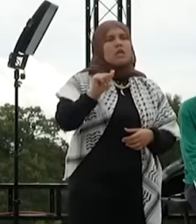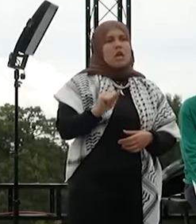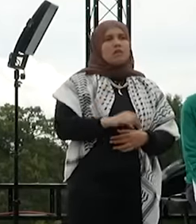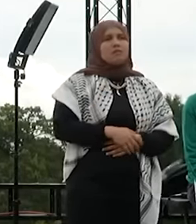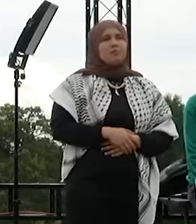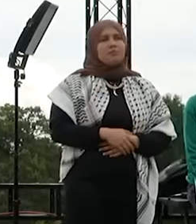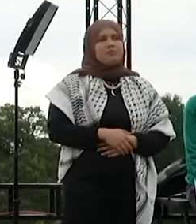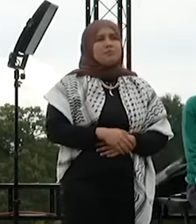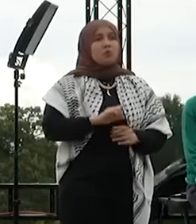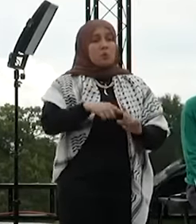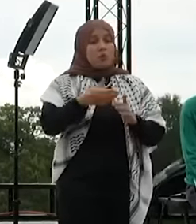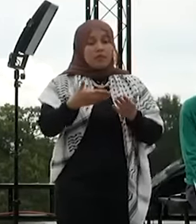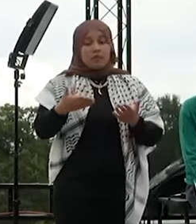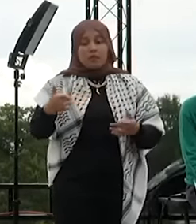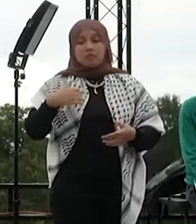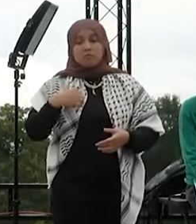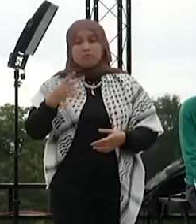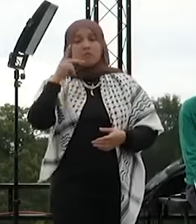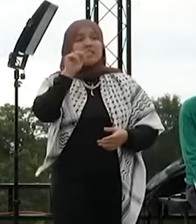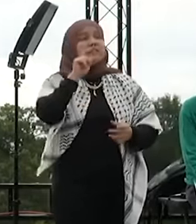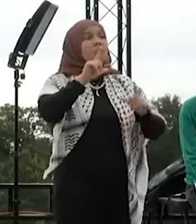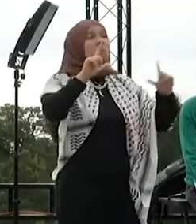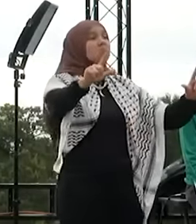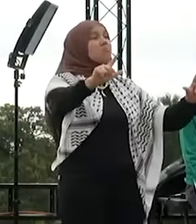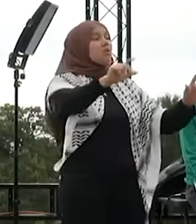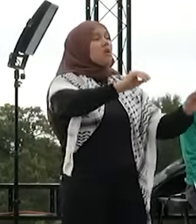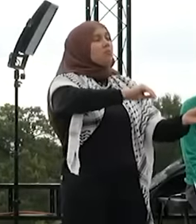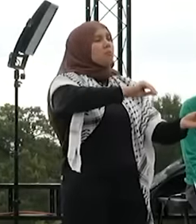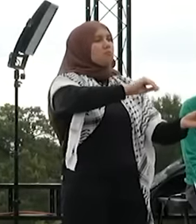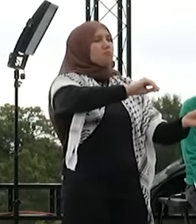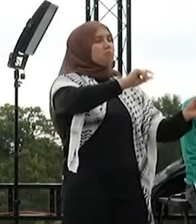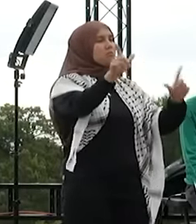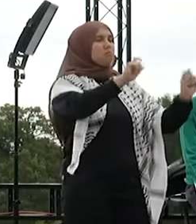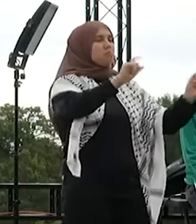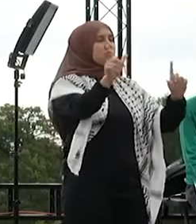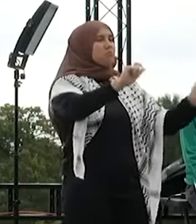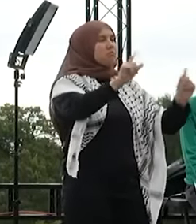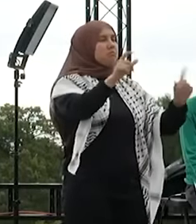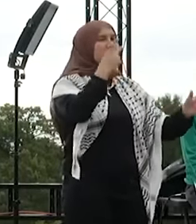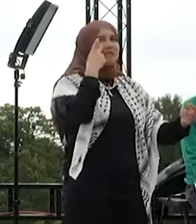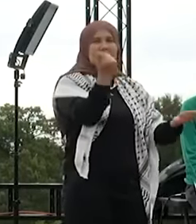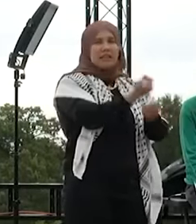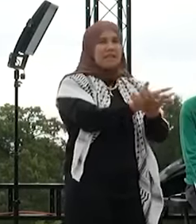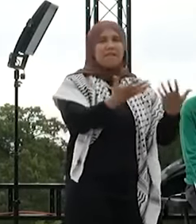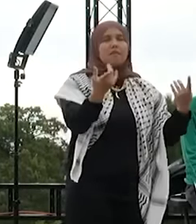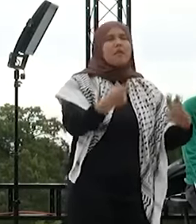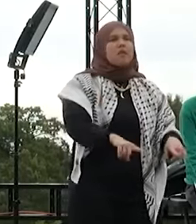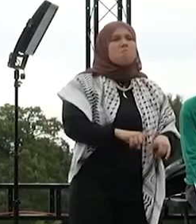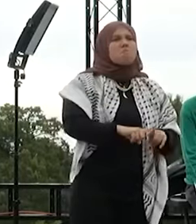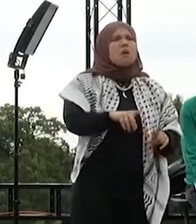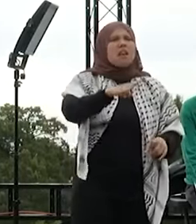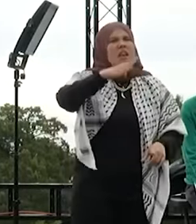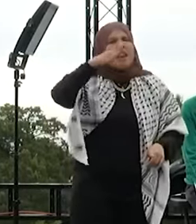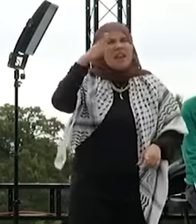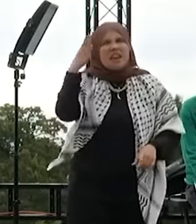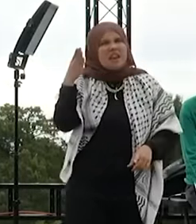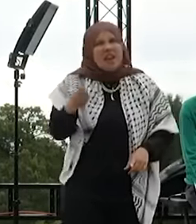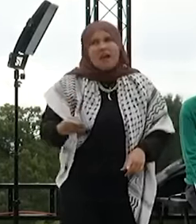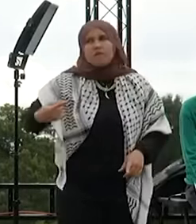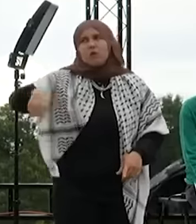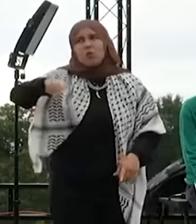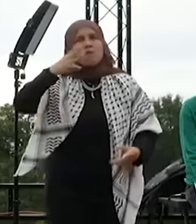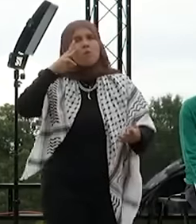when things showed on a TV screen or in a newspaper column. But never have we witnessed